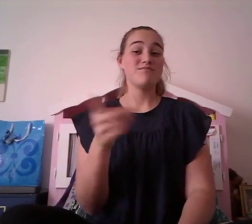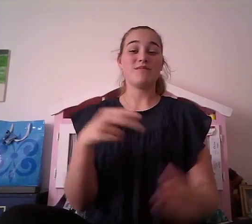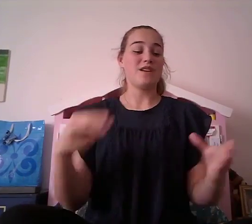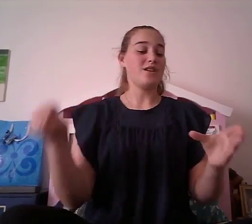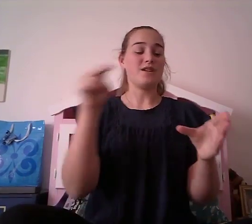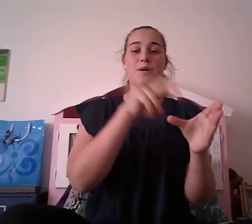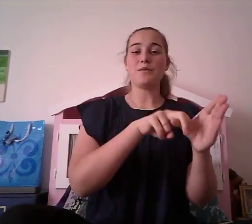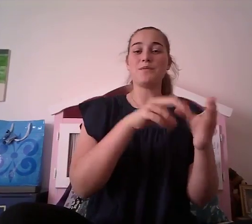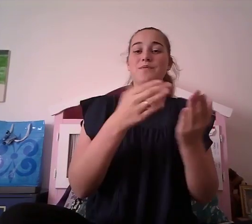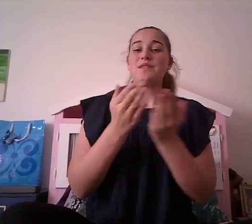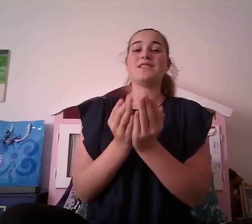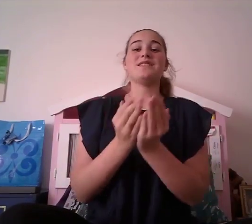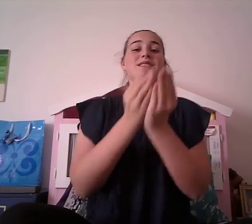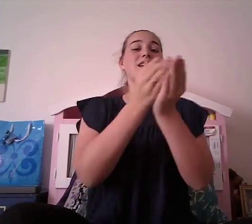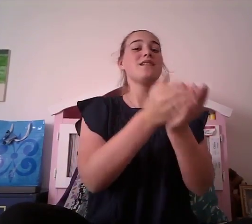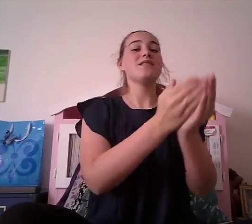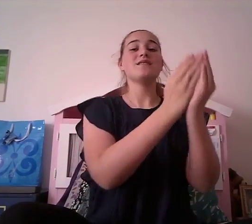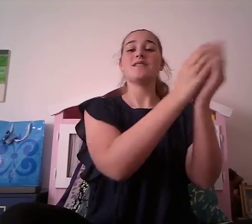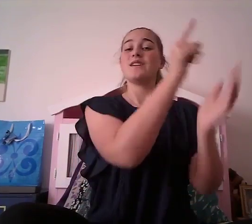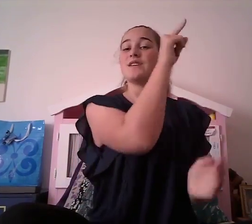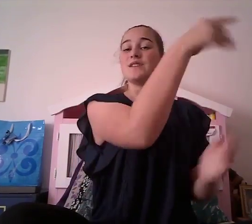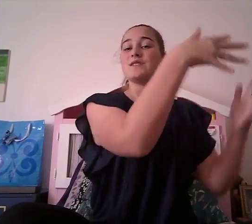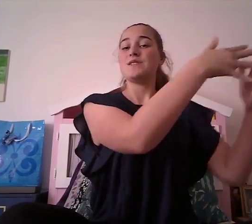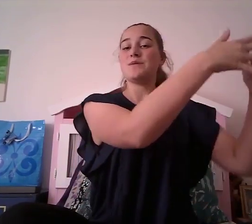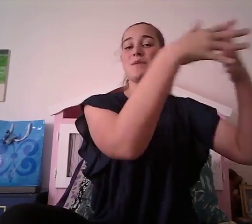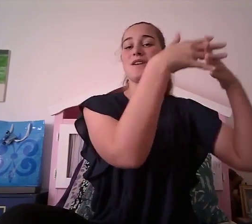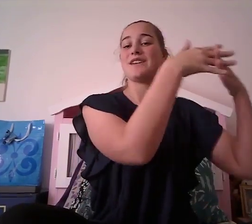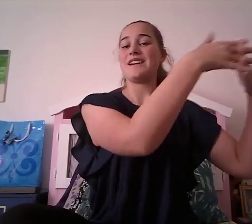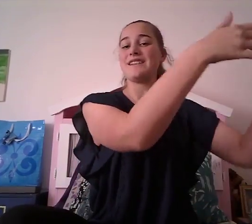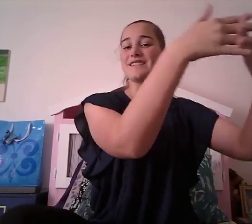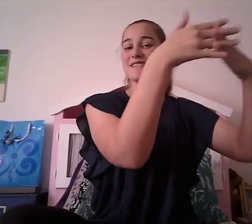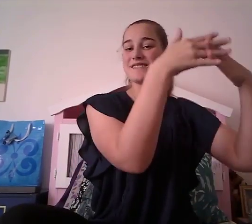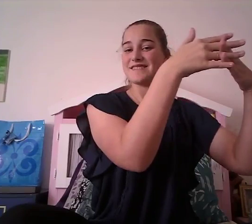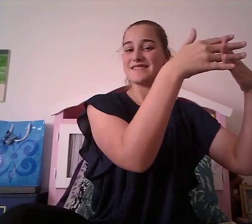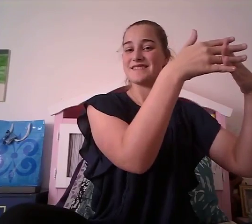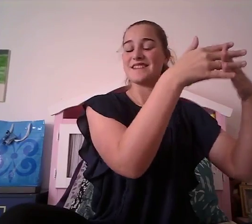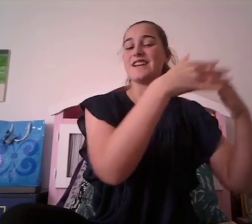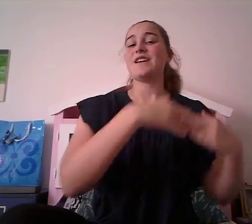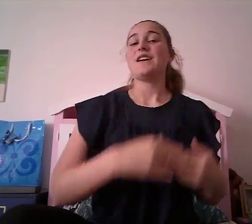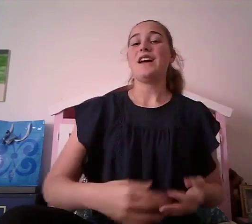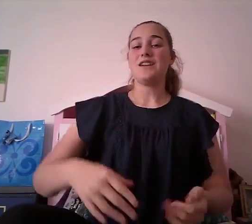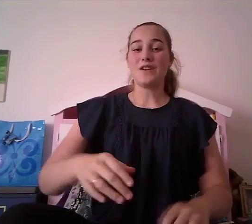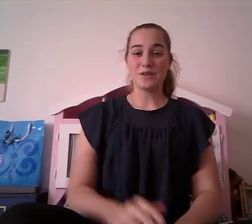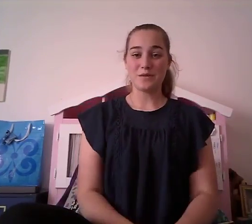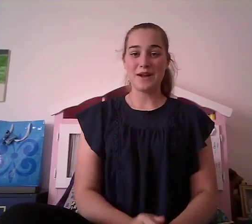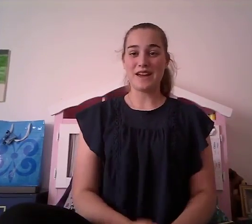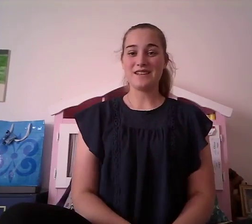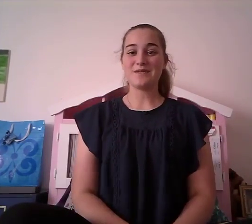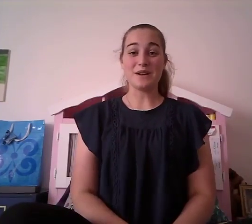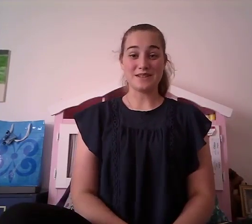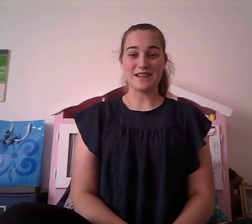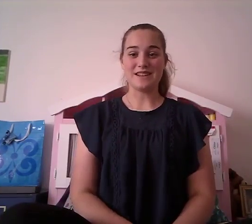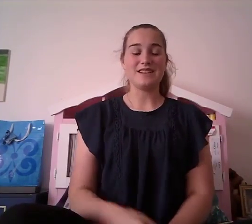they get on a boat and sail to America. And on their way, while sailing,